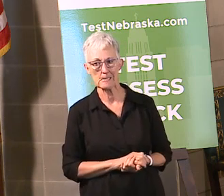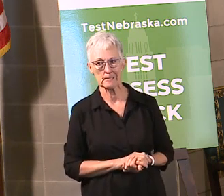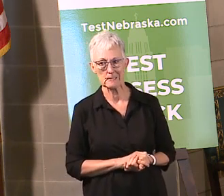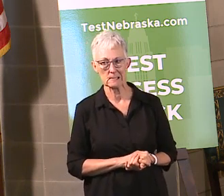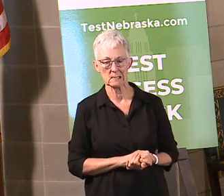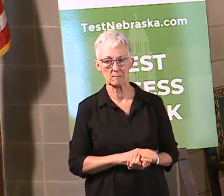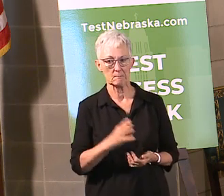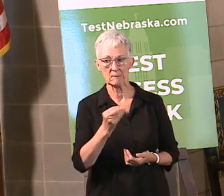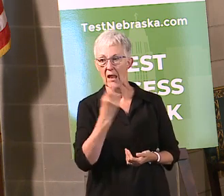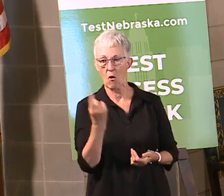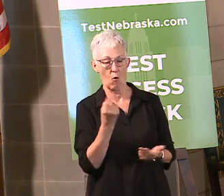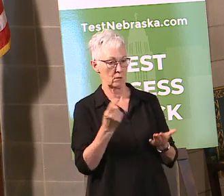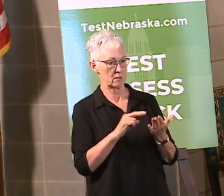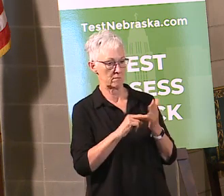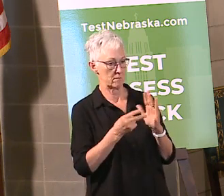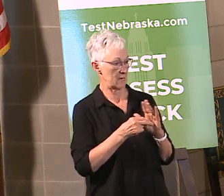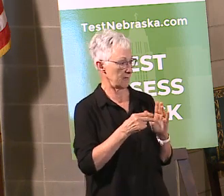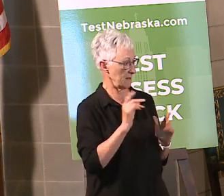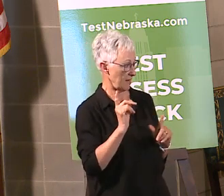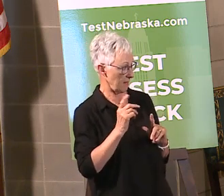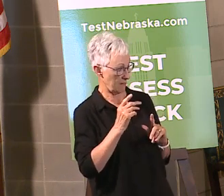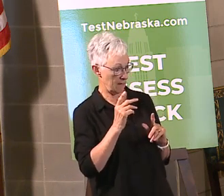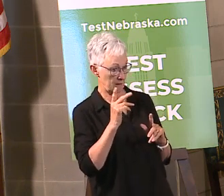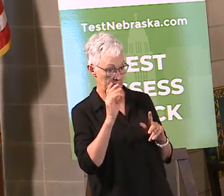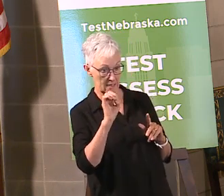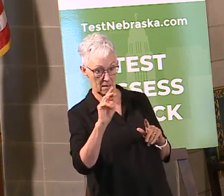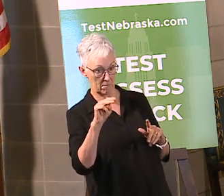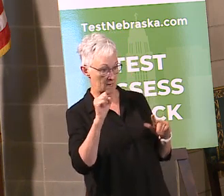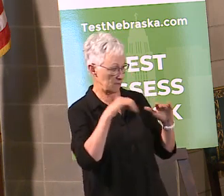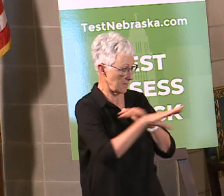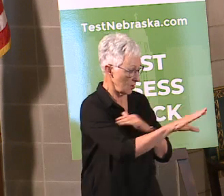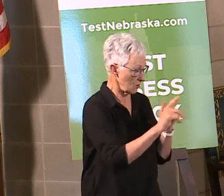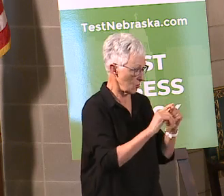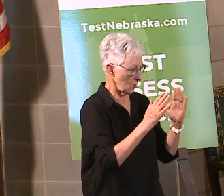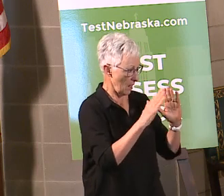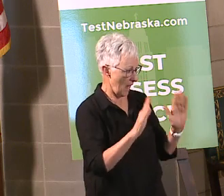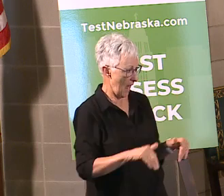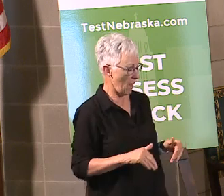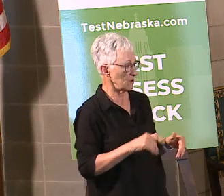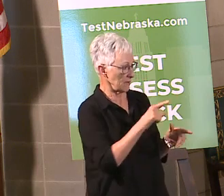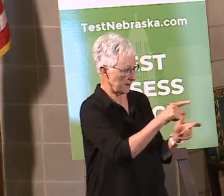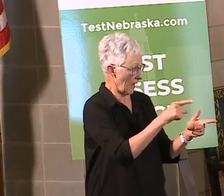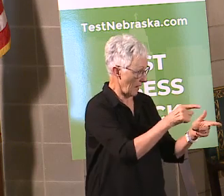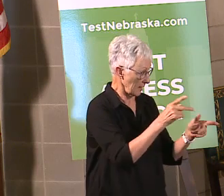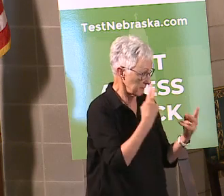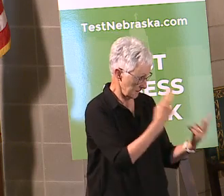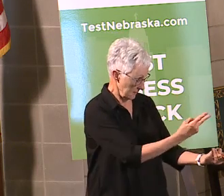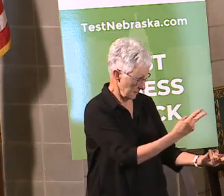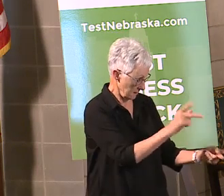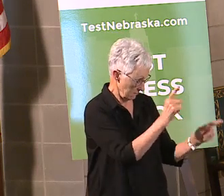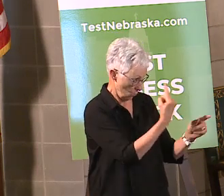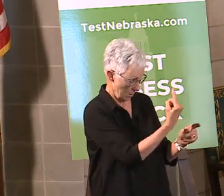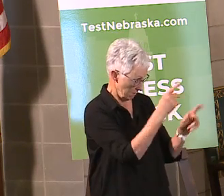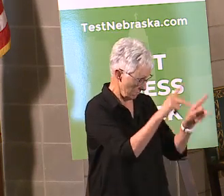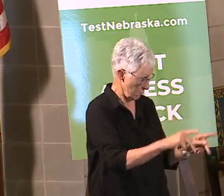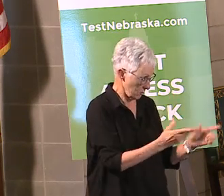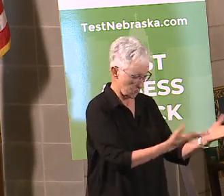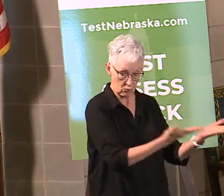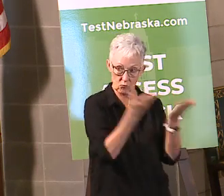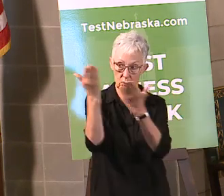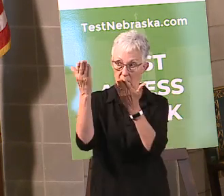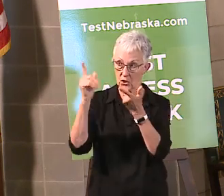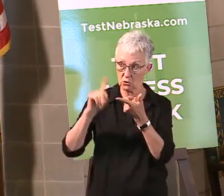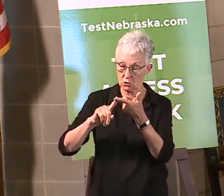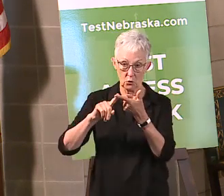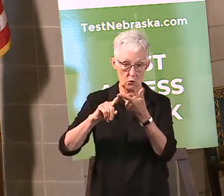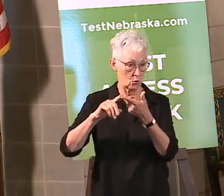a spouse, partner, child, parent, or friend that watches them walking out the door and wonders if that'll